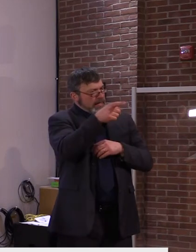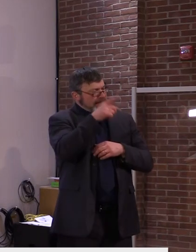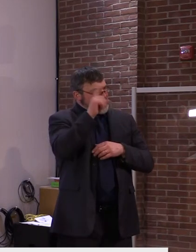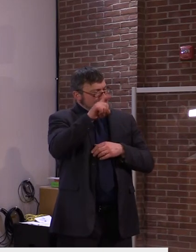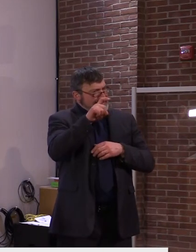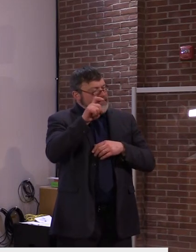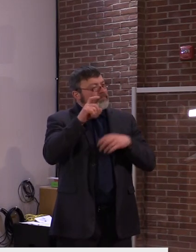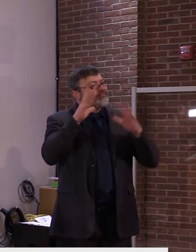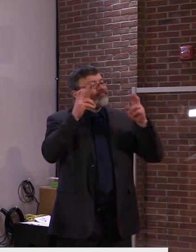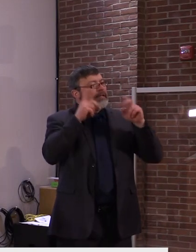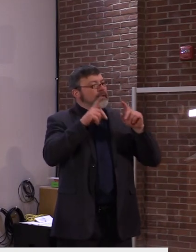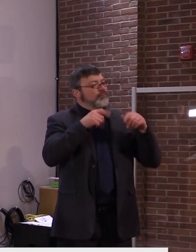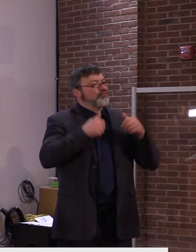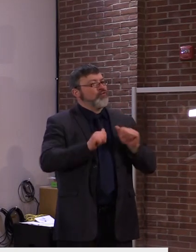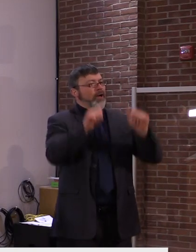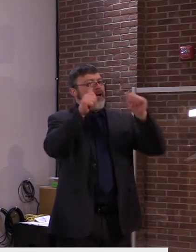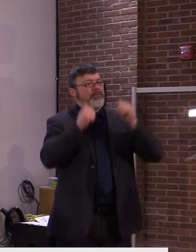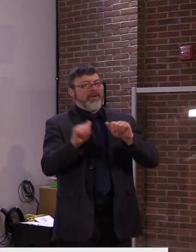virus variant.